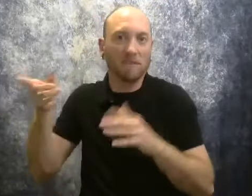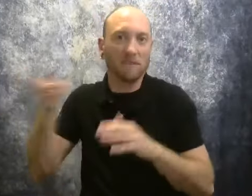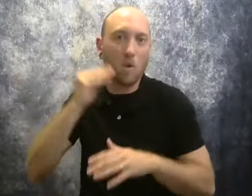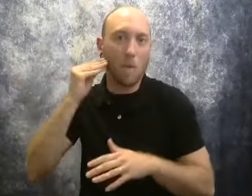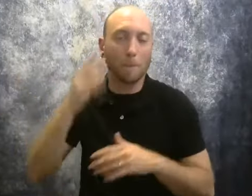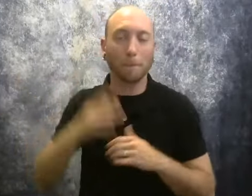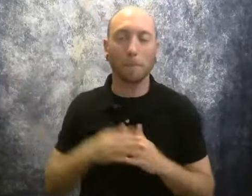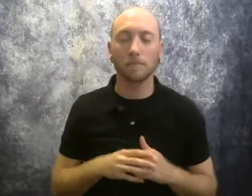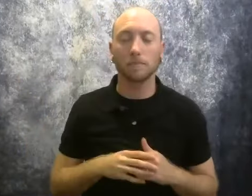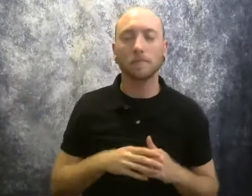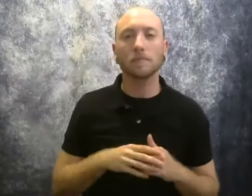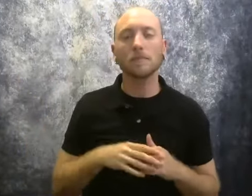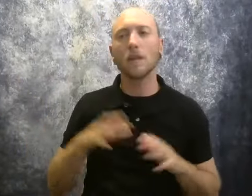And she did whatever she did.